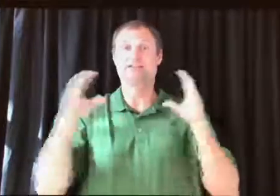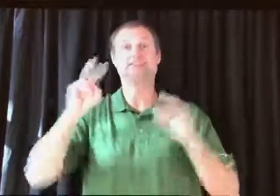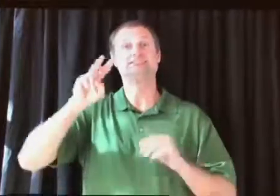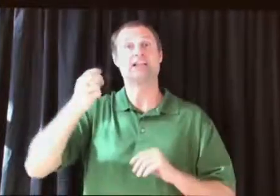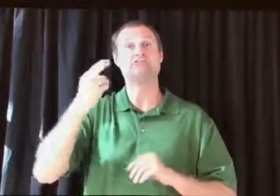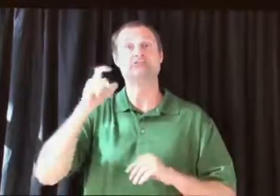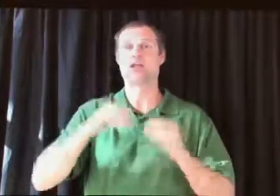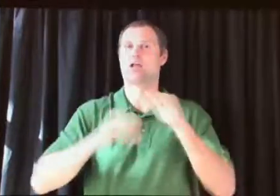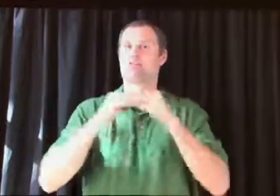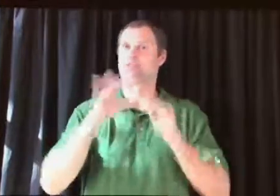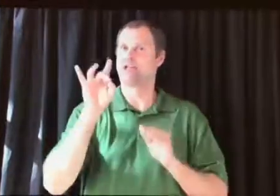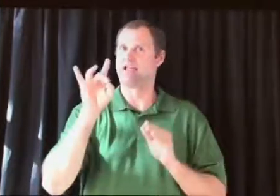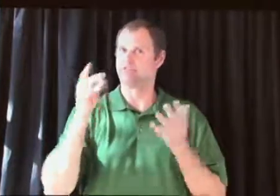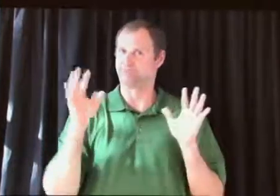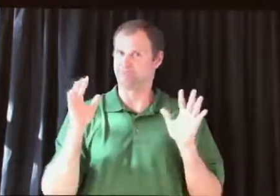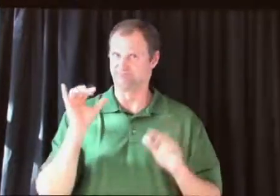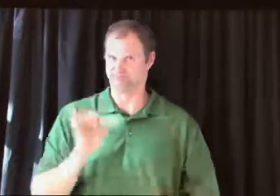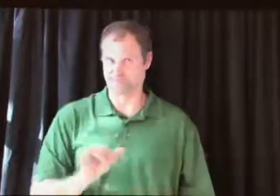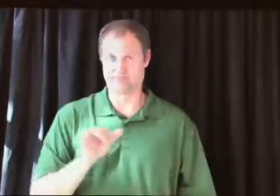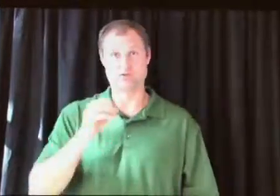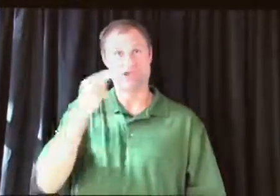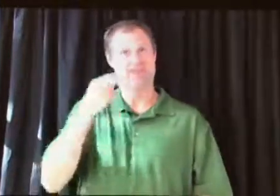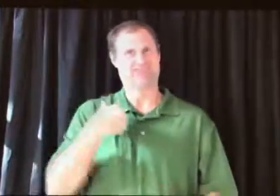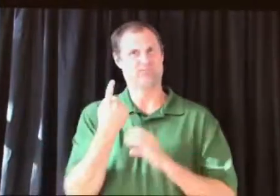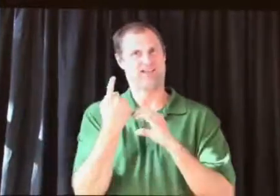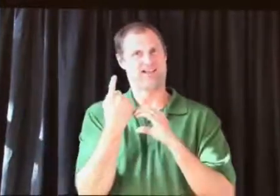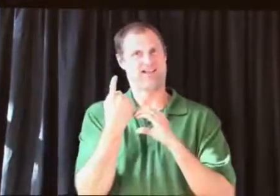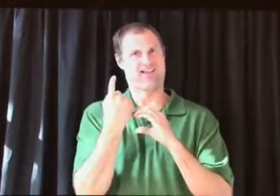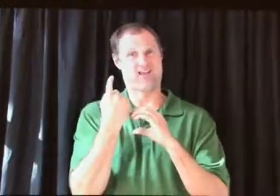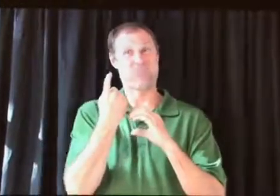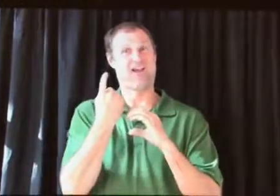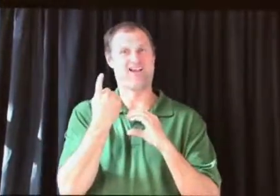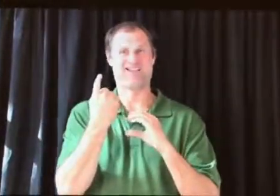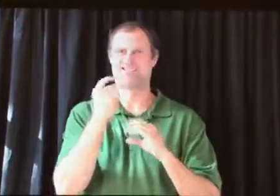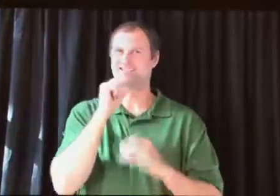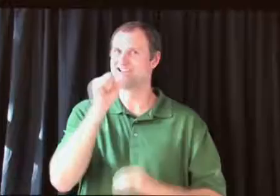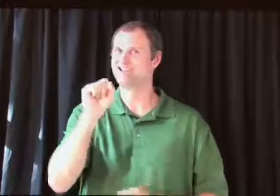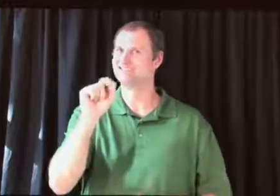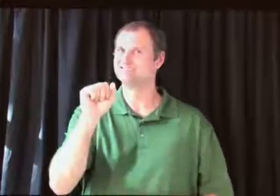have up to 2. And in the second shell, it's up to 8, and so on.